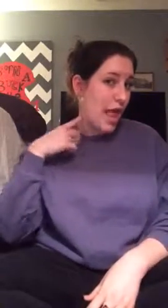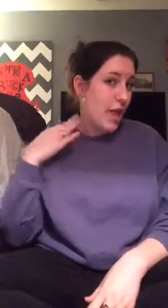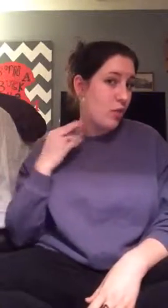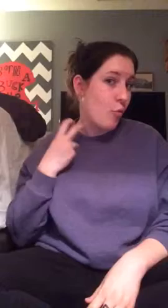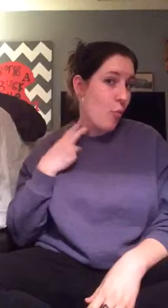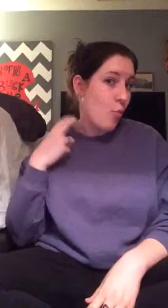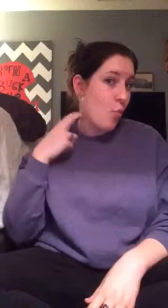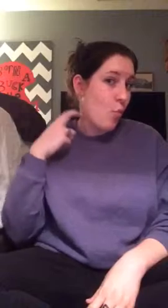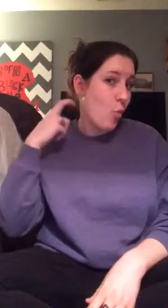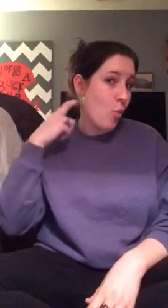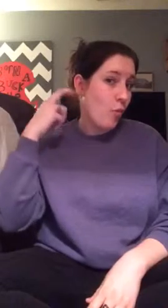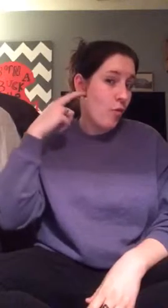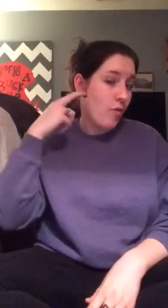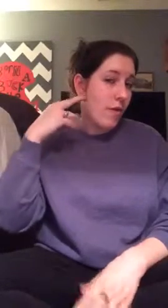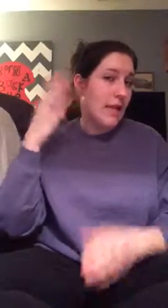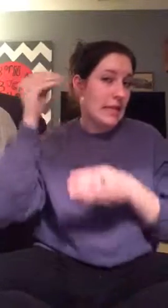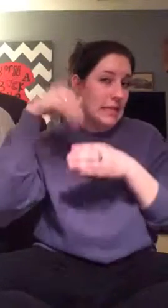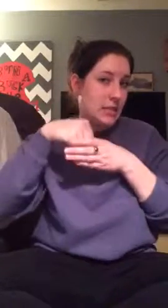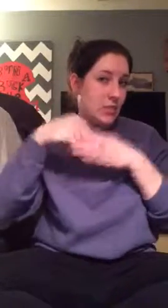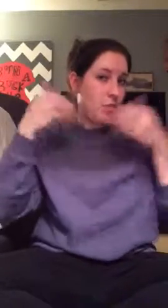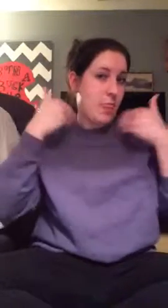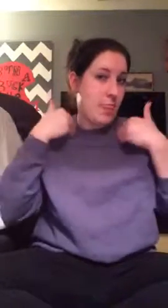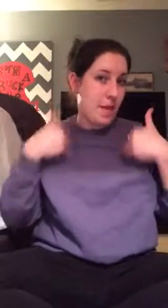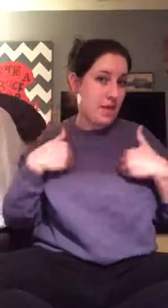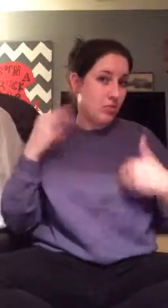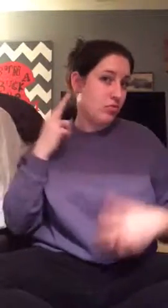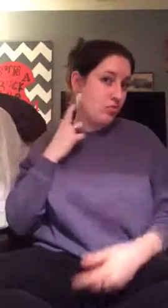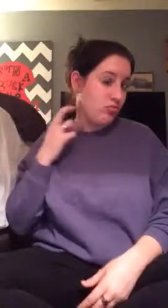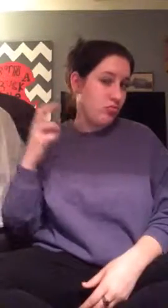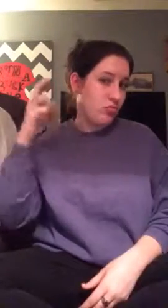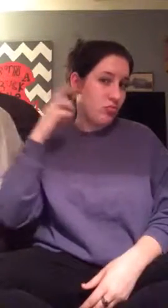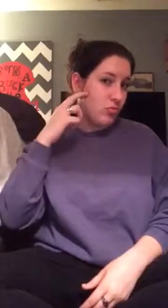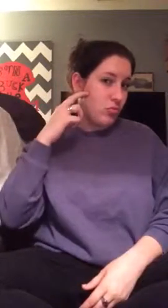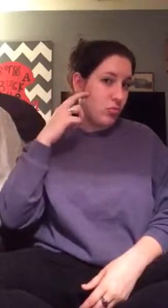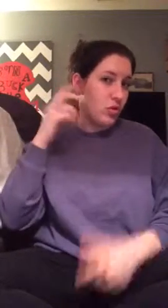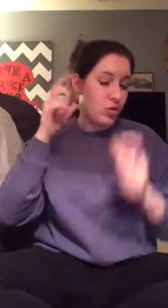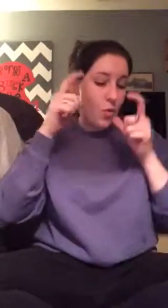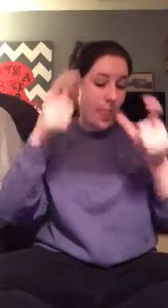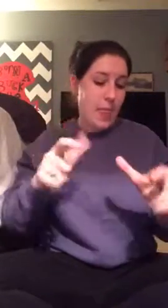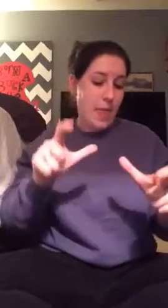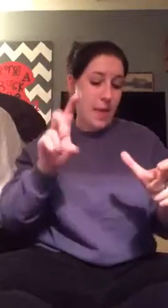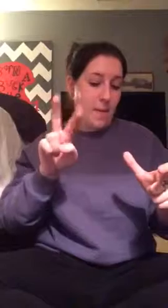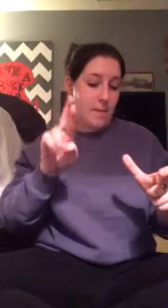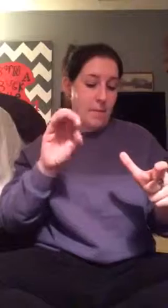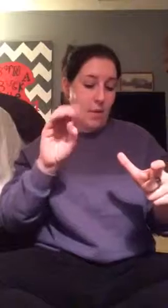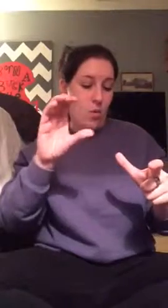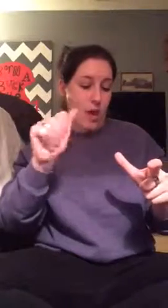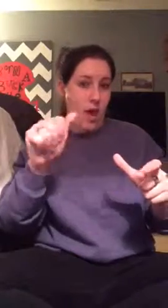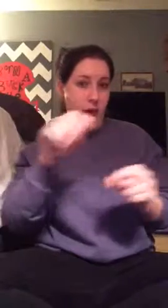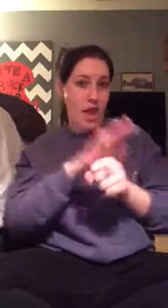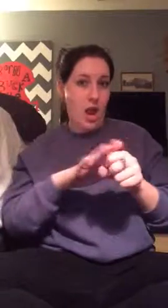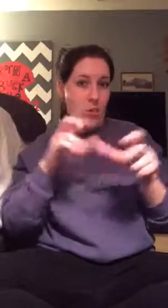and innervate your muscles. So that's what they're saying here. After Broca's area plans this, it sends it to primary motor